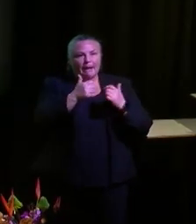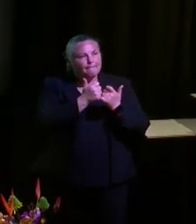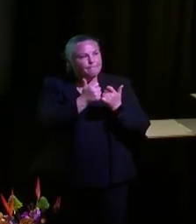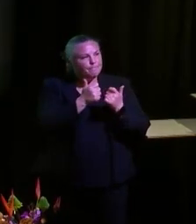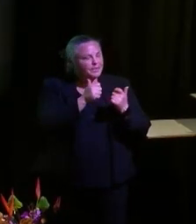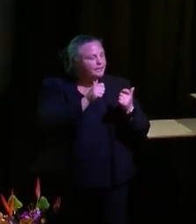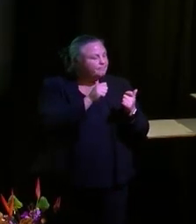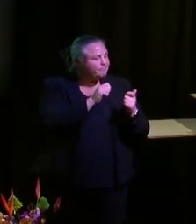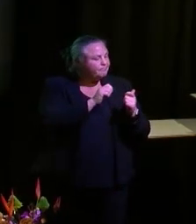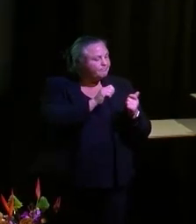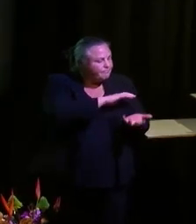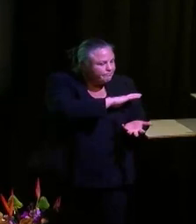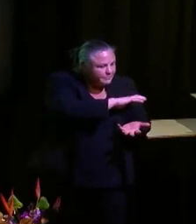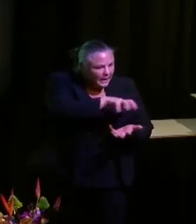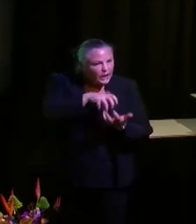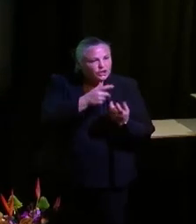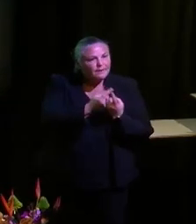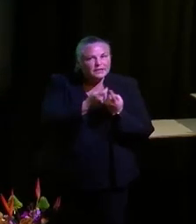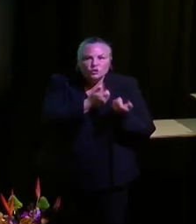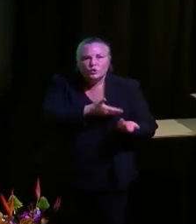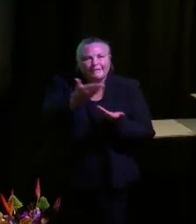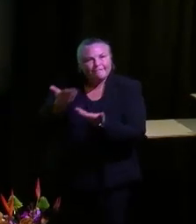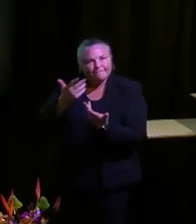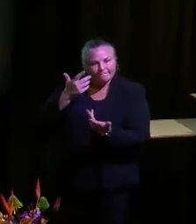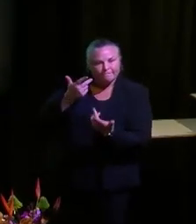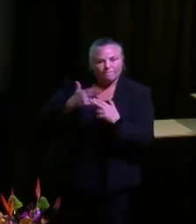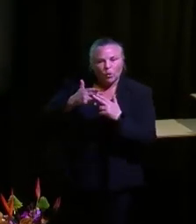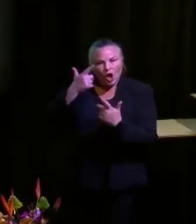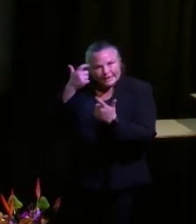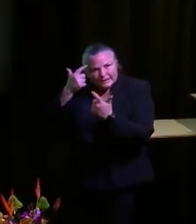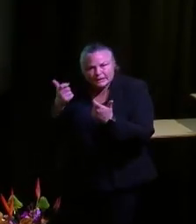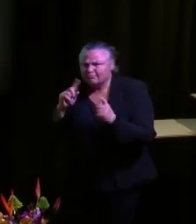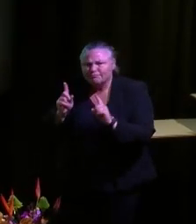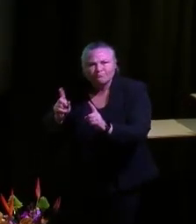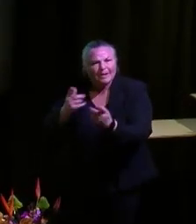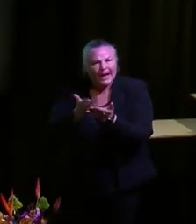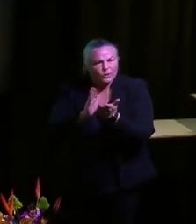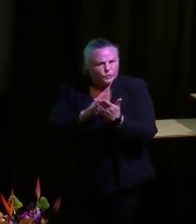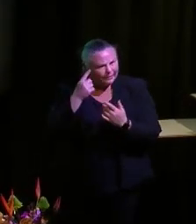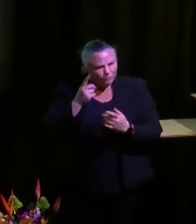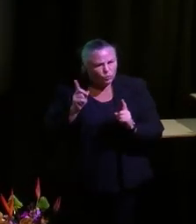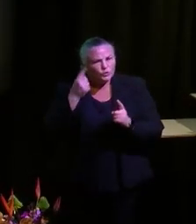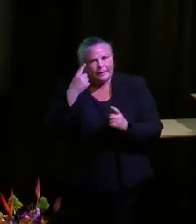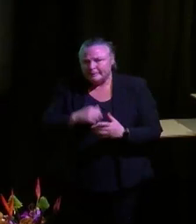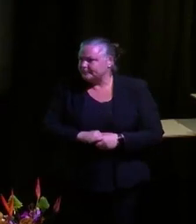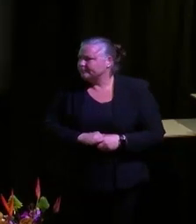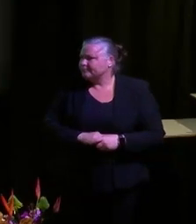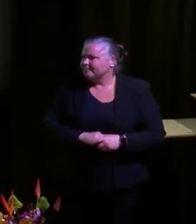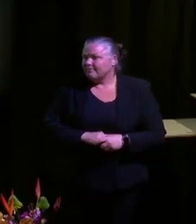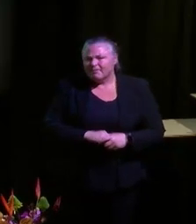family archive that Gail shared? Like Judy said, what you shared with us about your family was